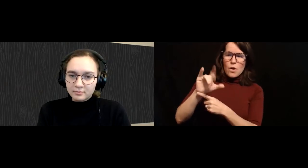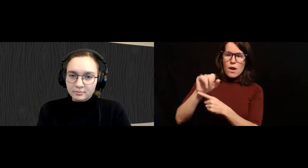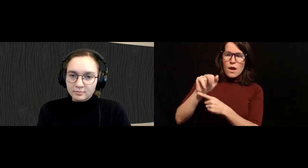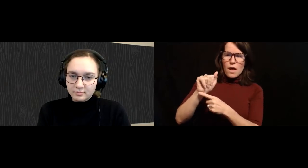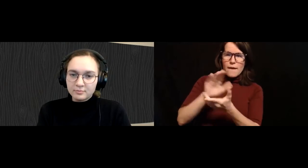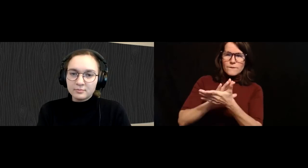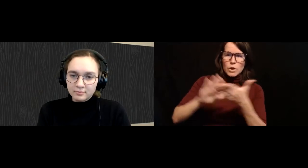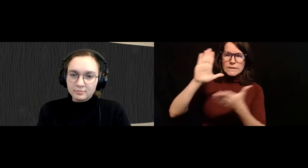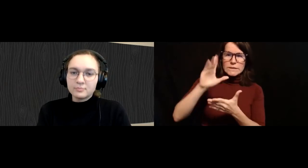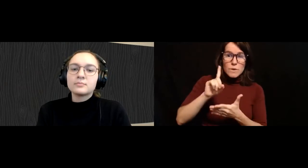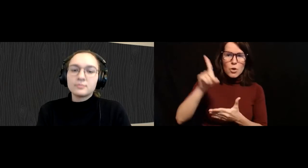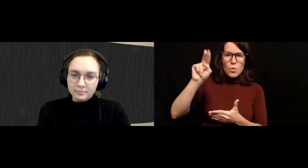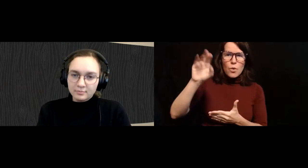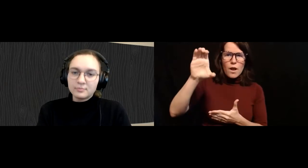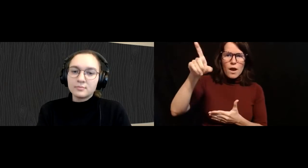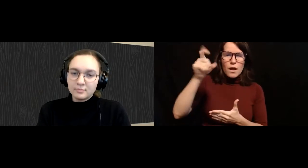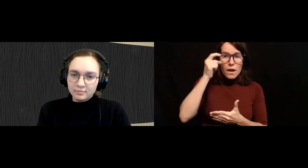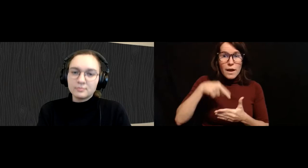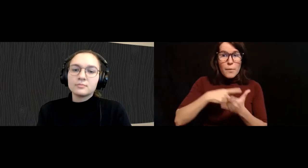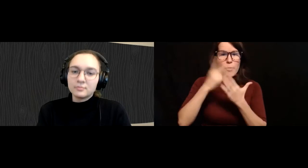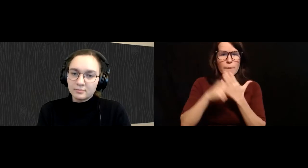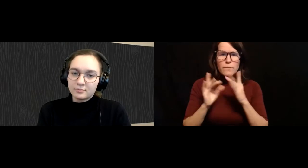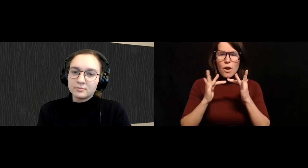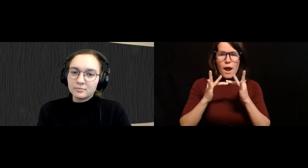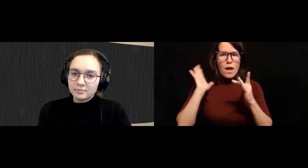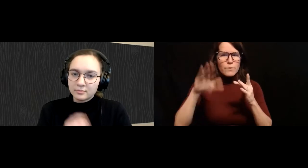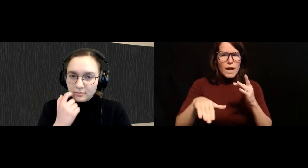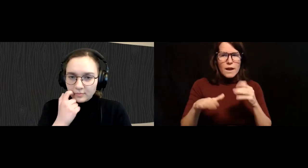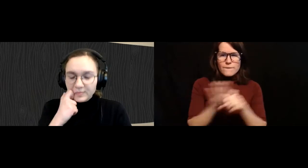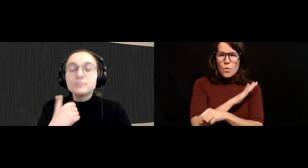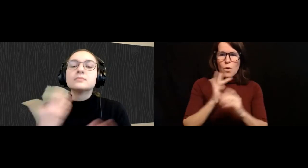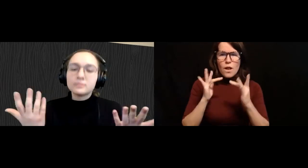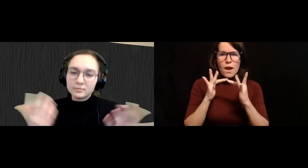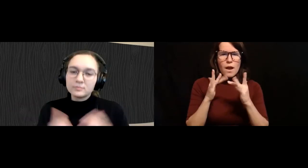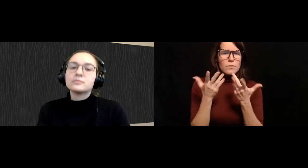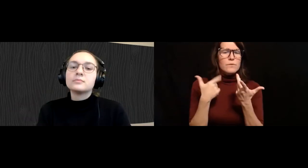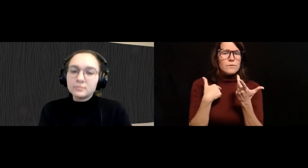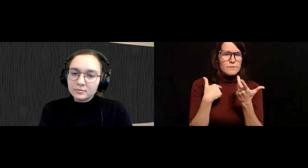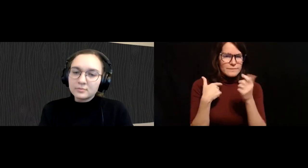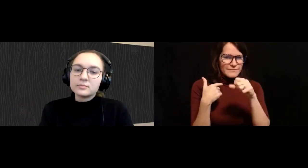a job in at Carolina University. That's in North Carolina. The program is an online